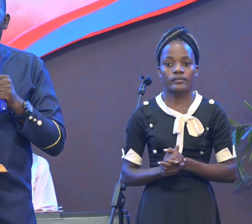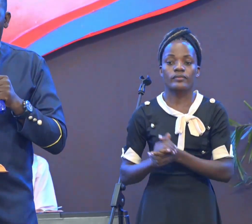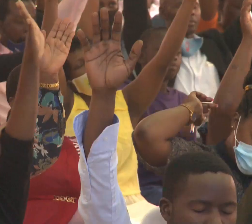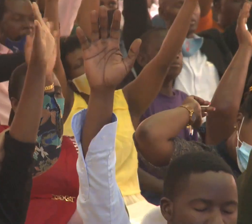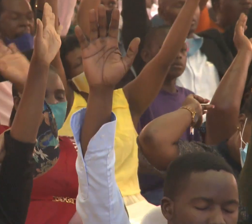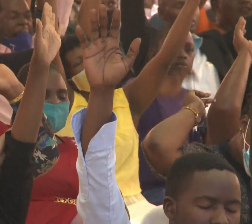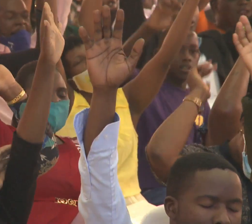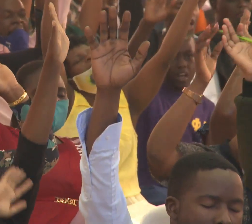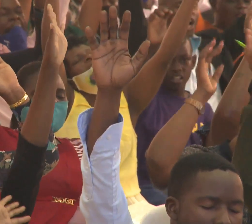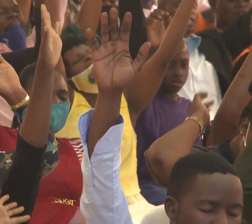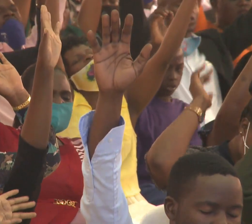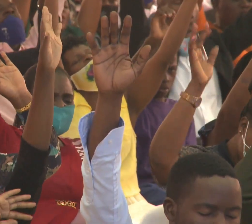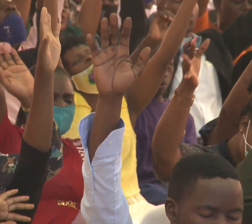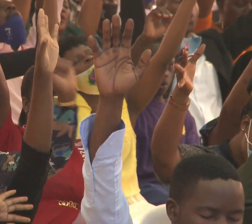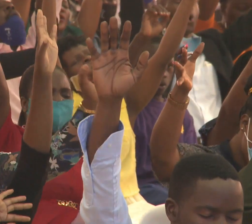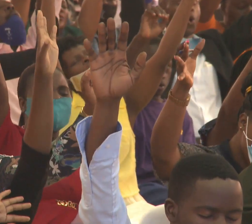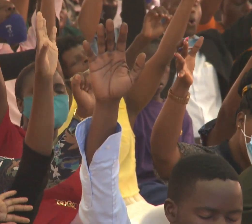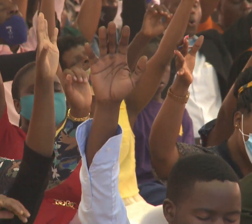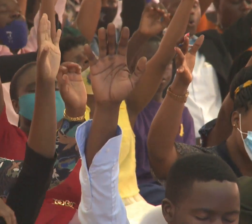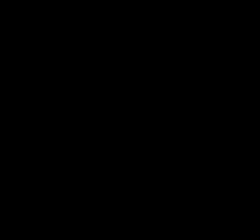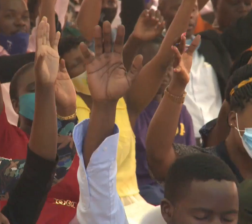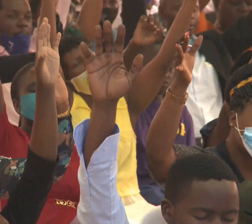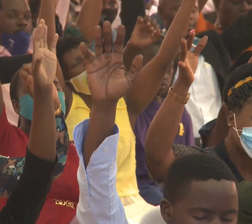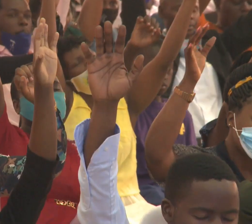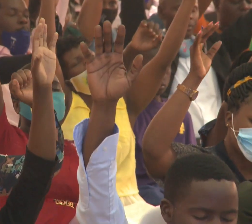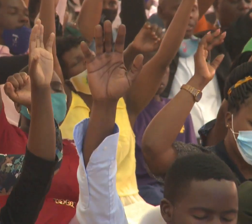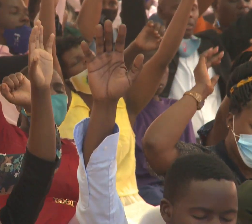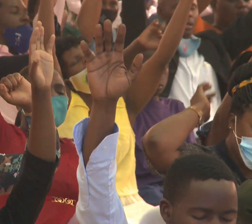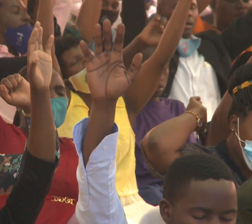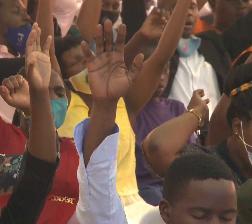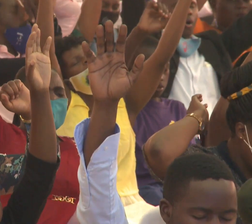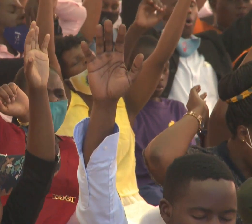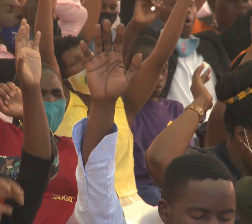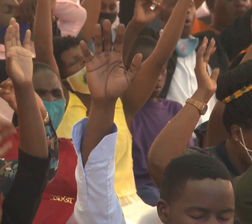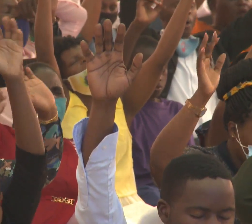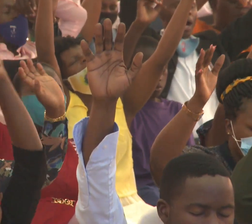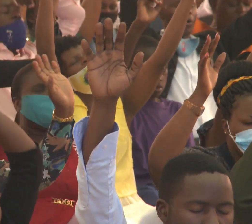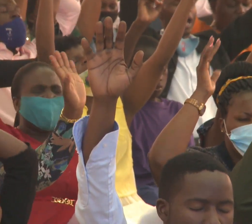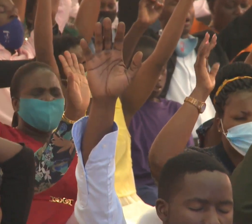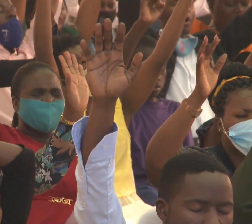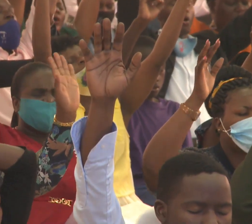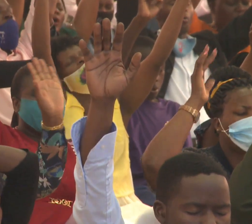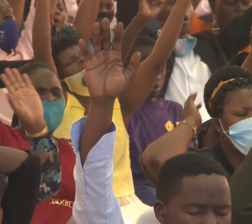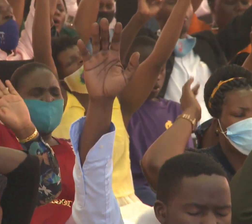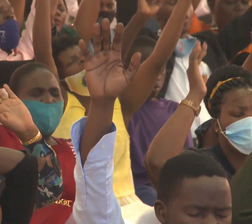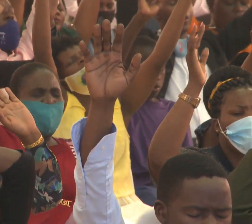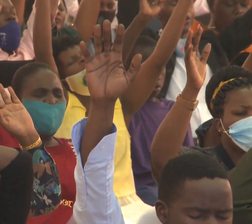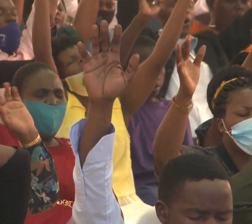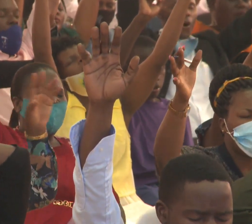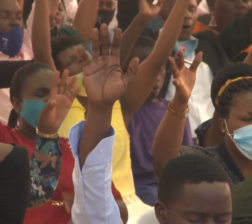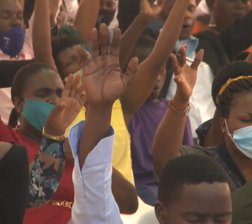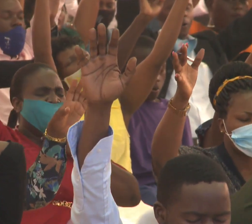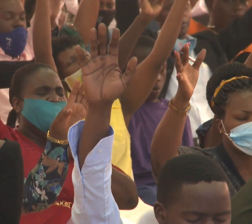kawo Yesu. Say, oh Lord. Obwengula bwango obw'omwoyo. My spiritual